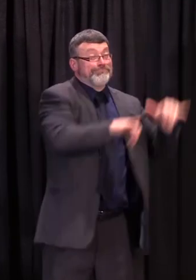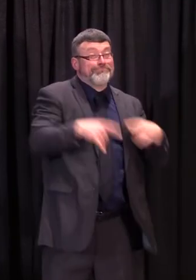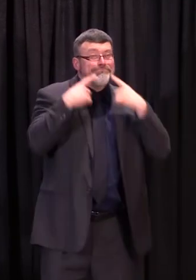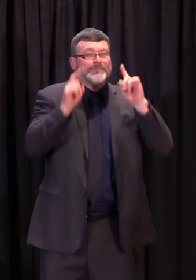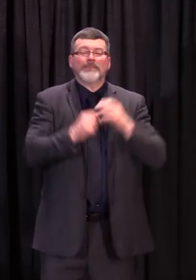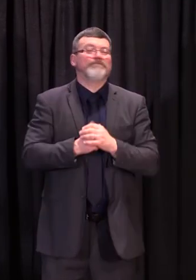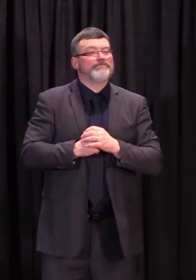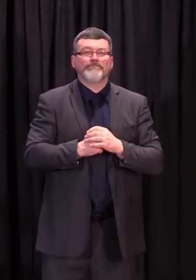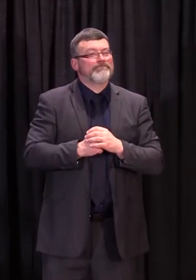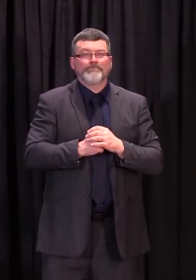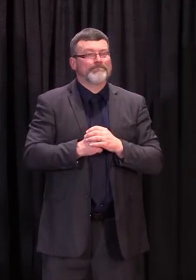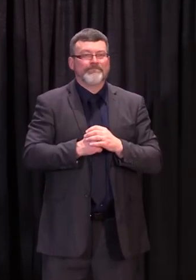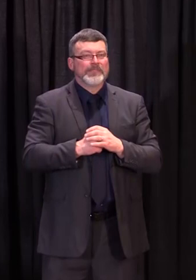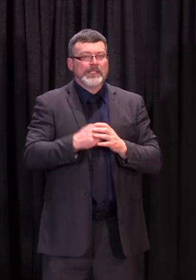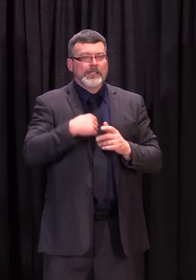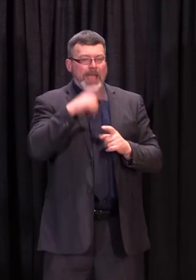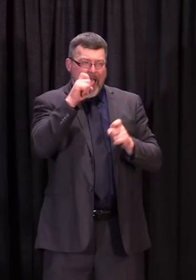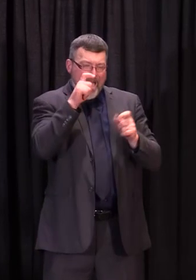responsive to changes.